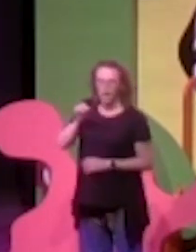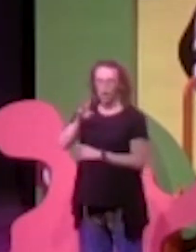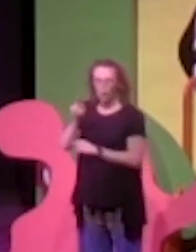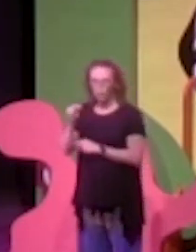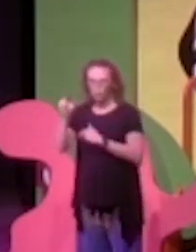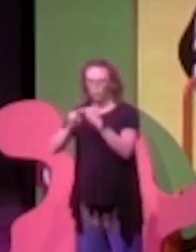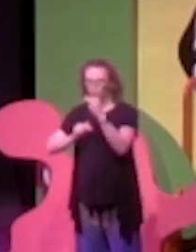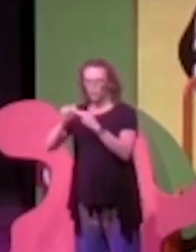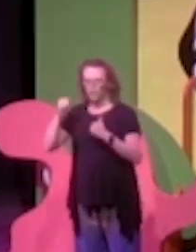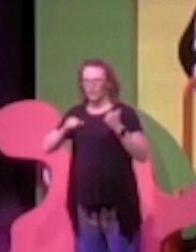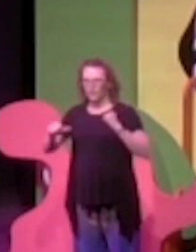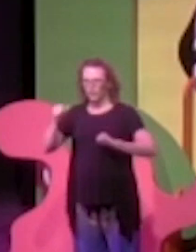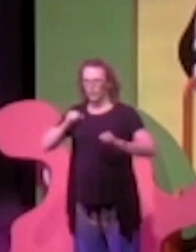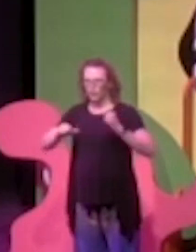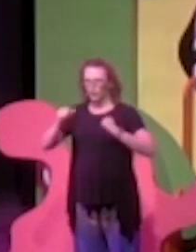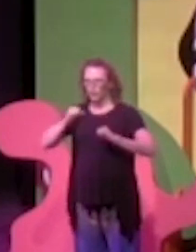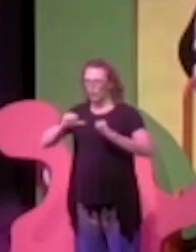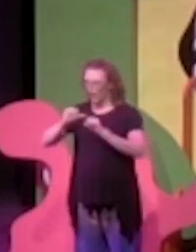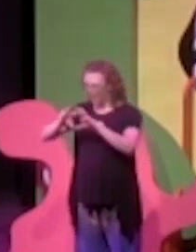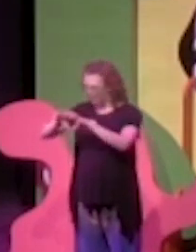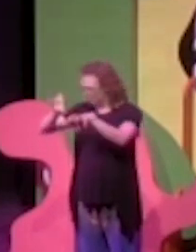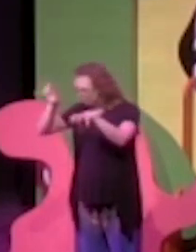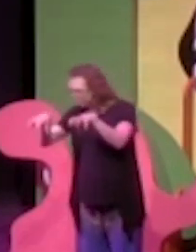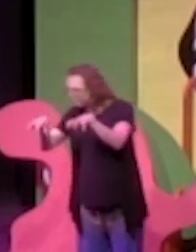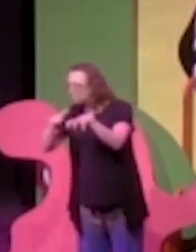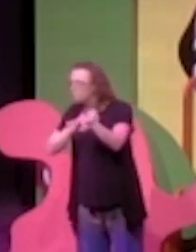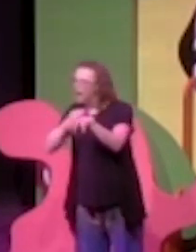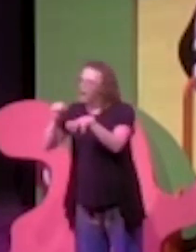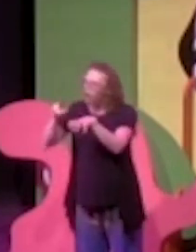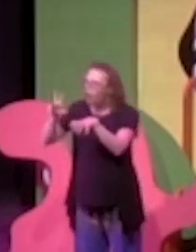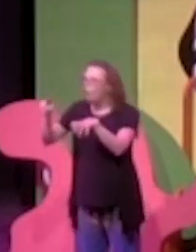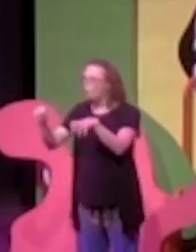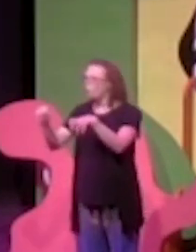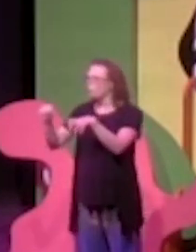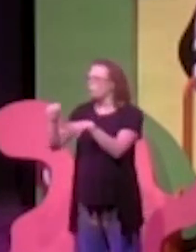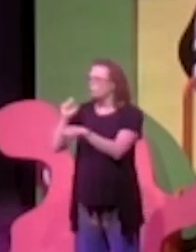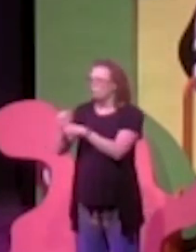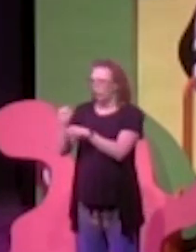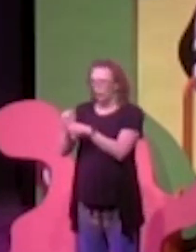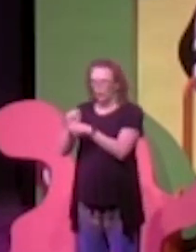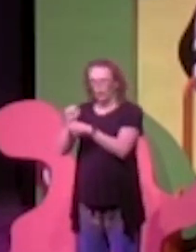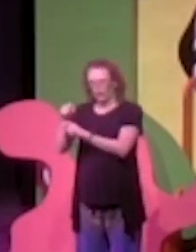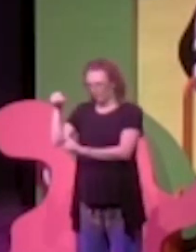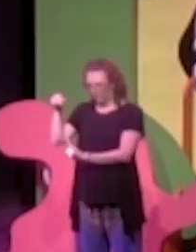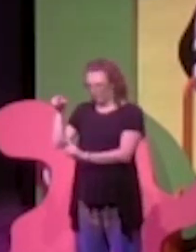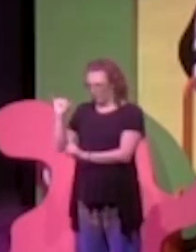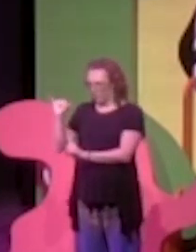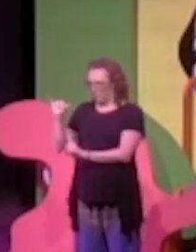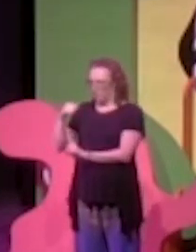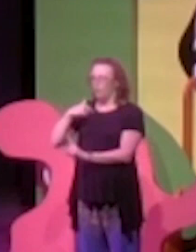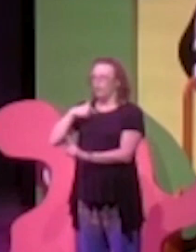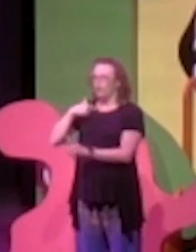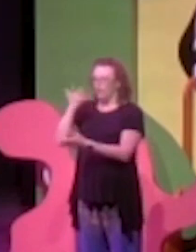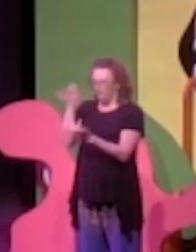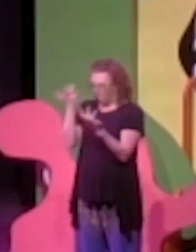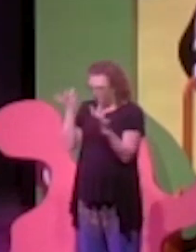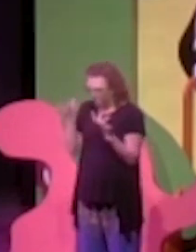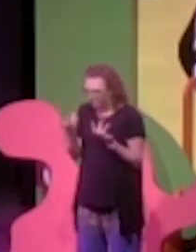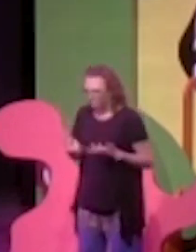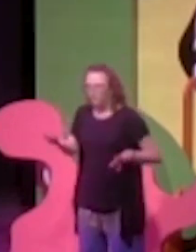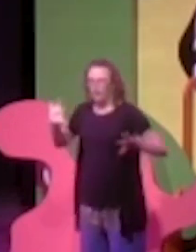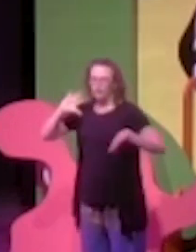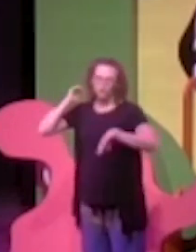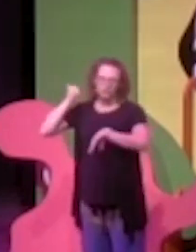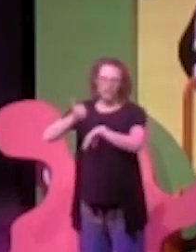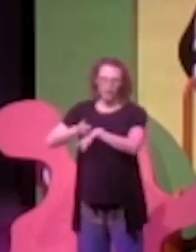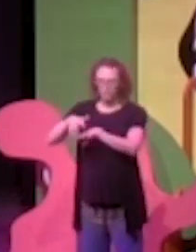own workshop, and that when I'm done doing what I'm doing, making my contribution, that